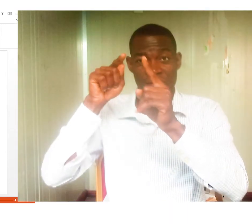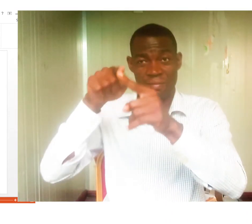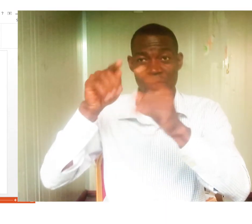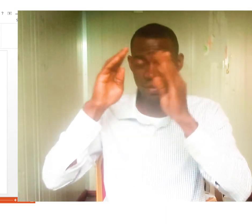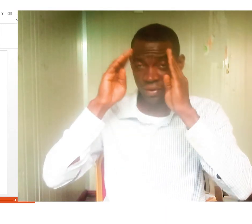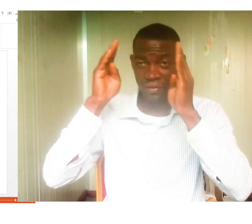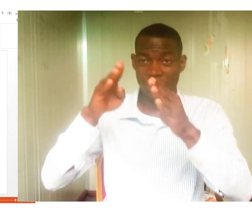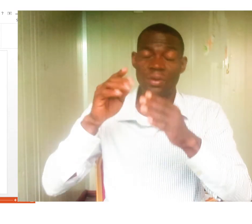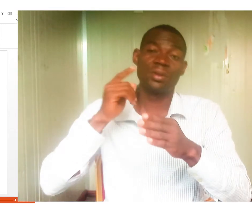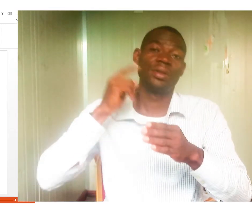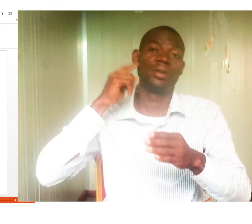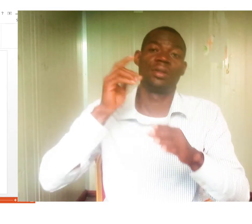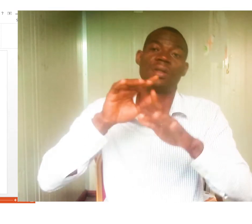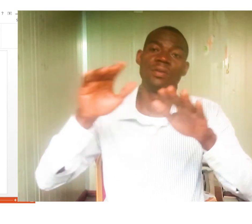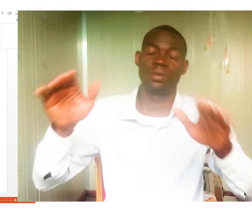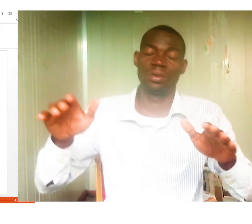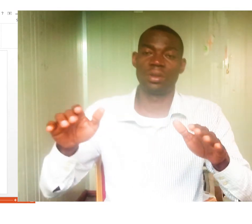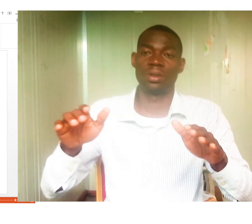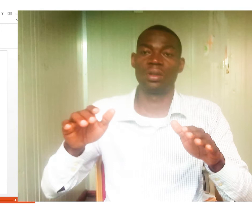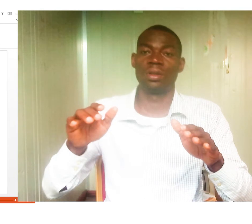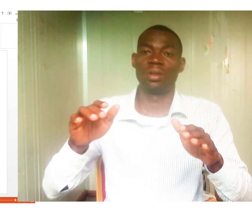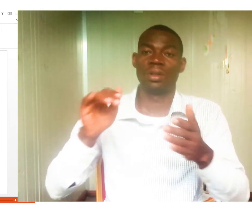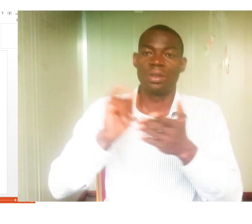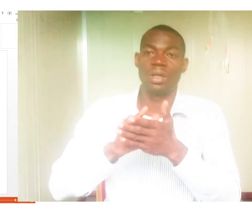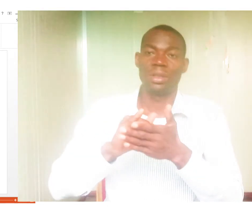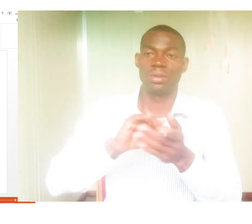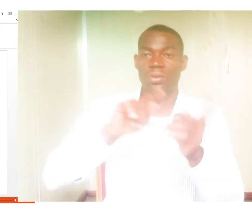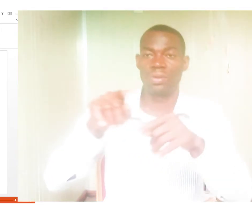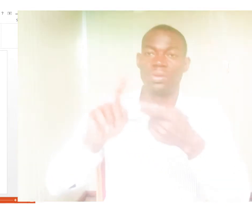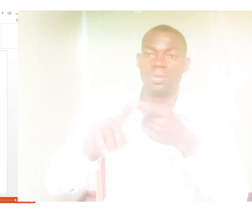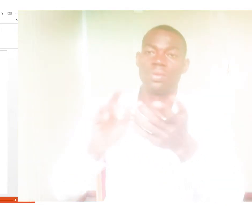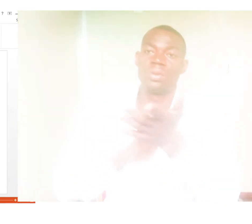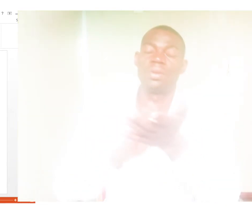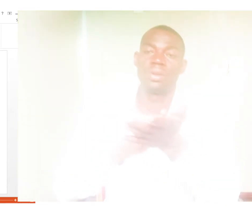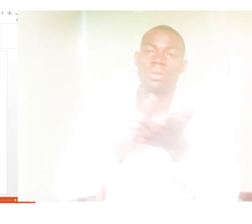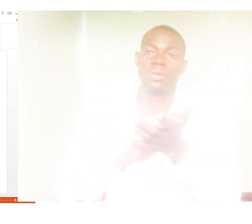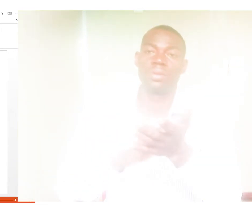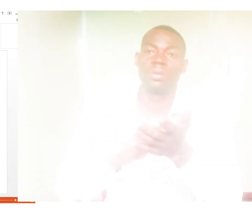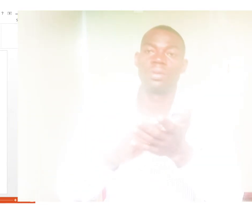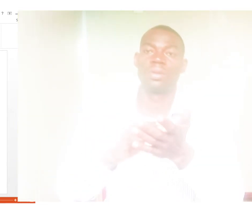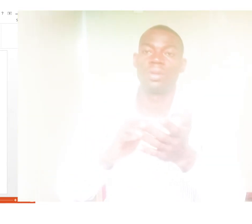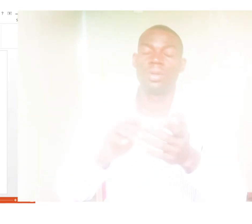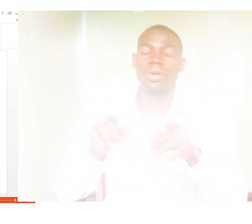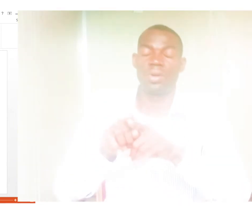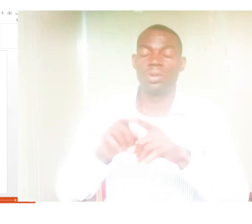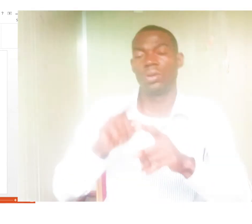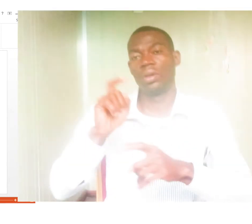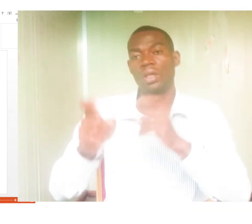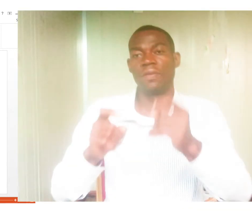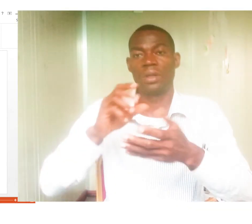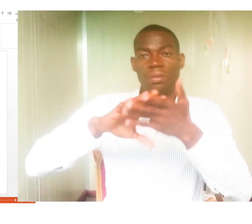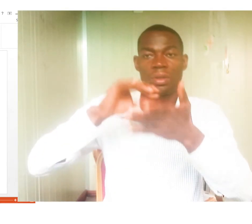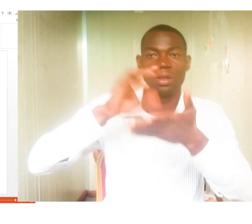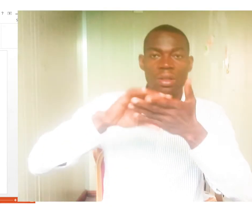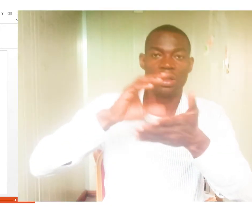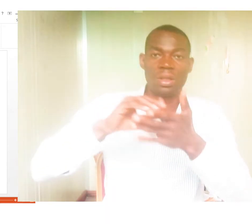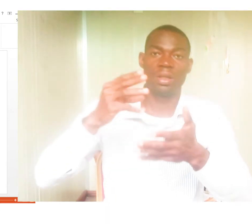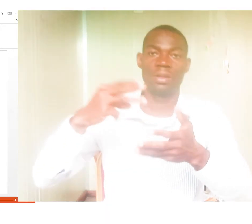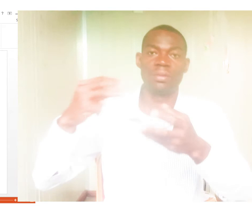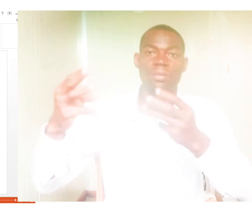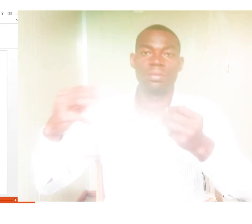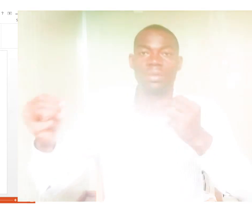children who are in schools through giving them learning materials and as well